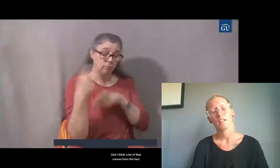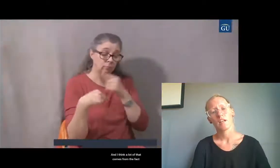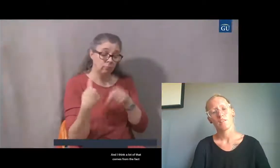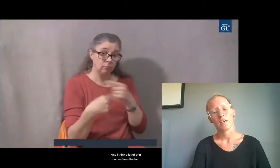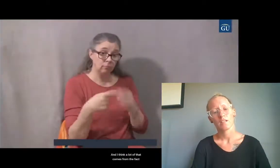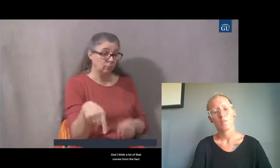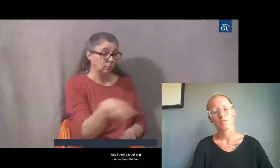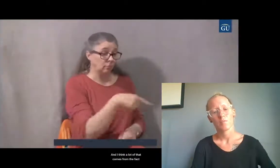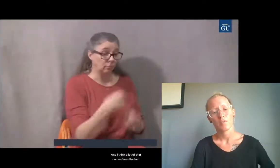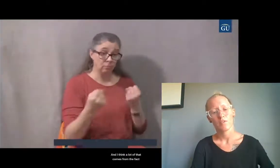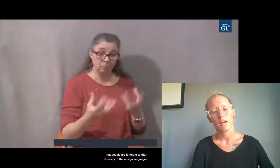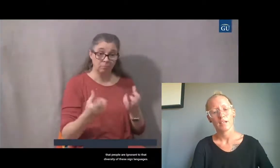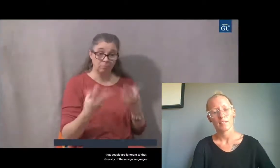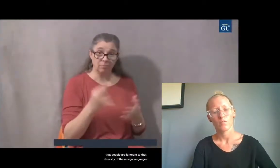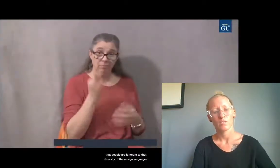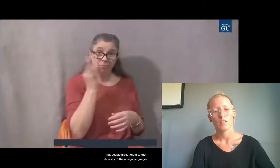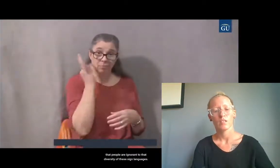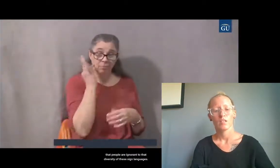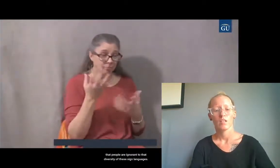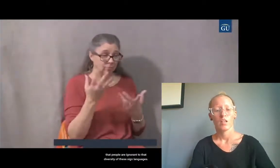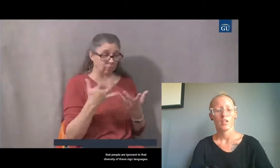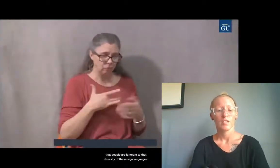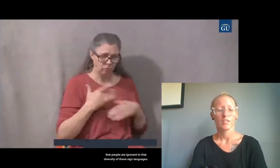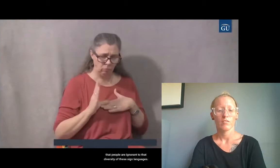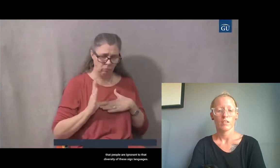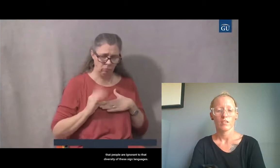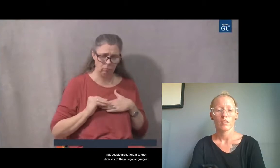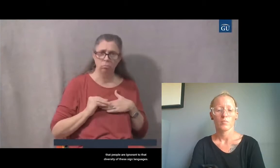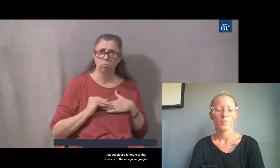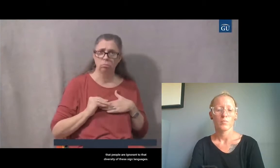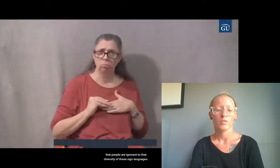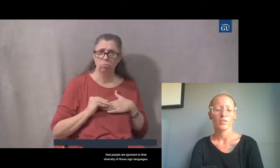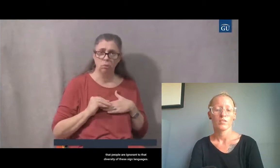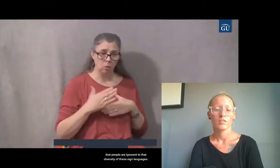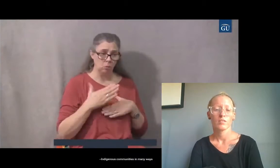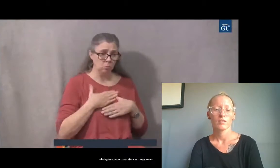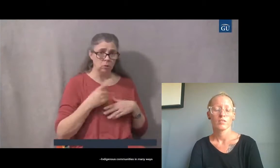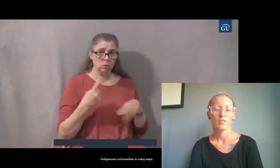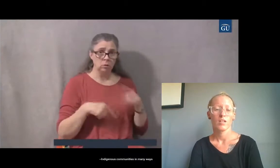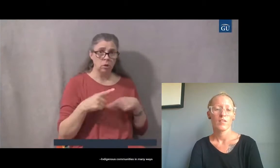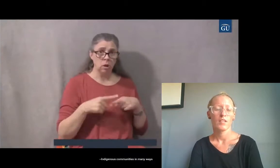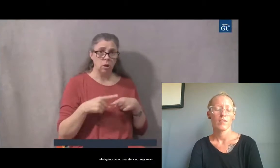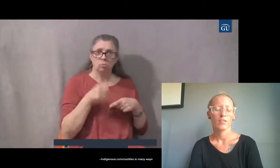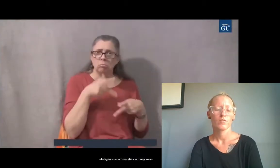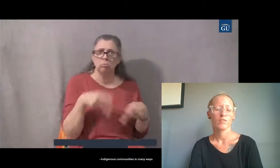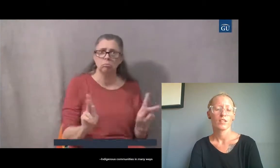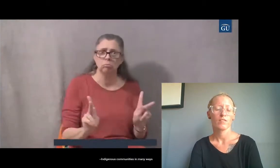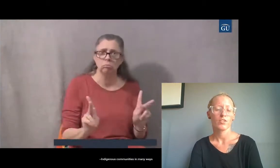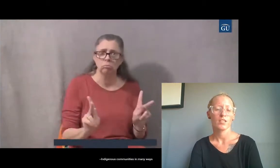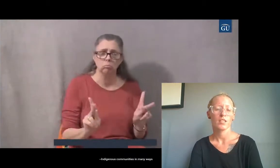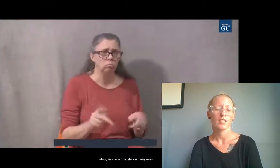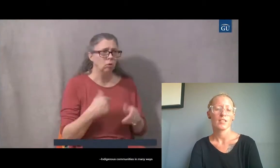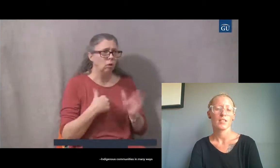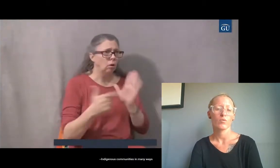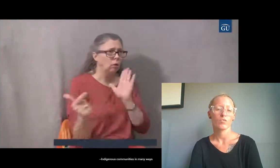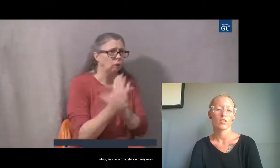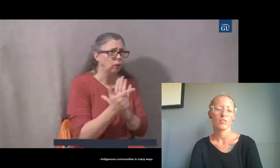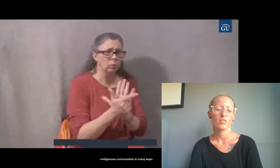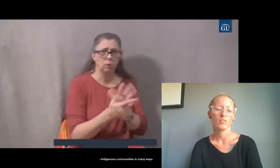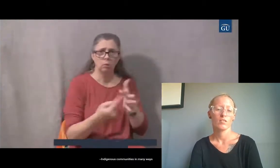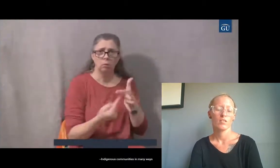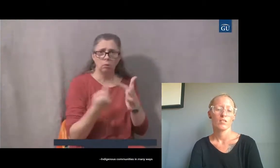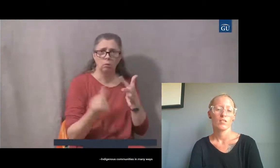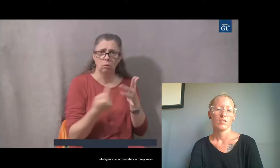And I think a lot of that comes from the fact that we are ignorant of people of diversity in sign